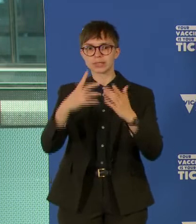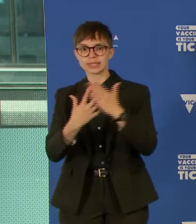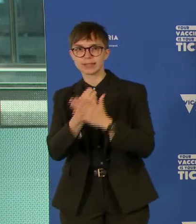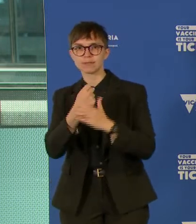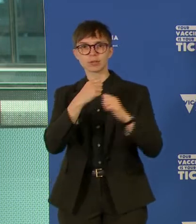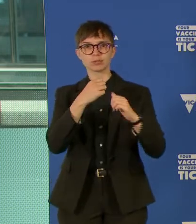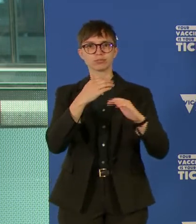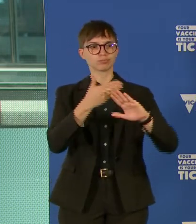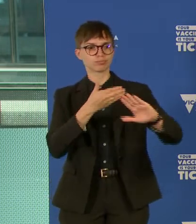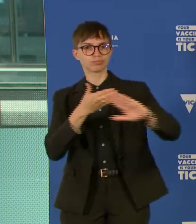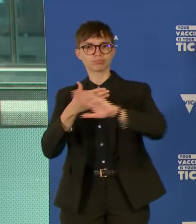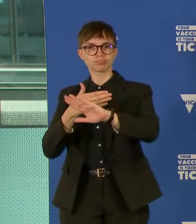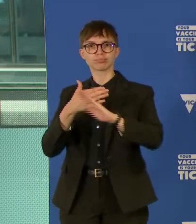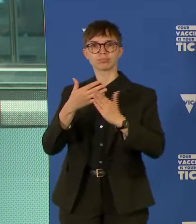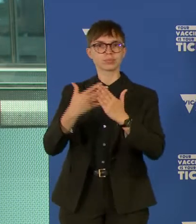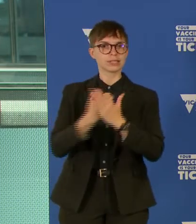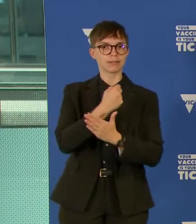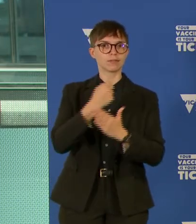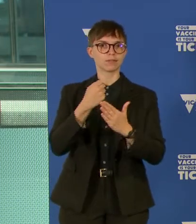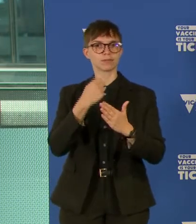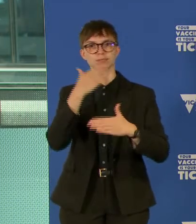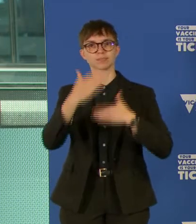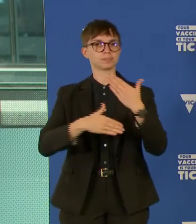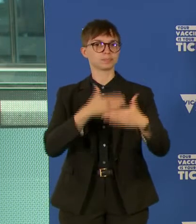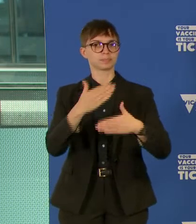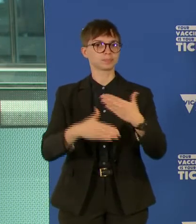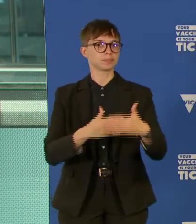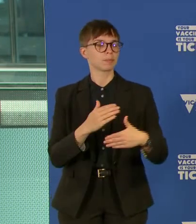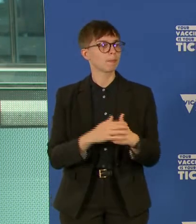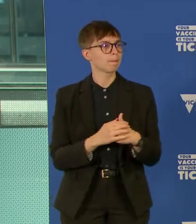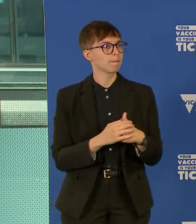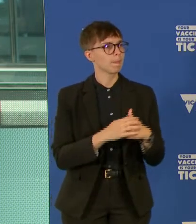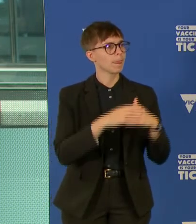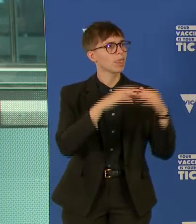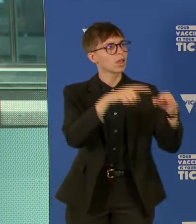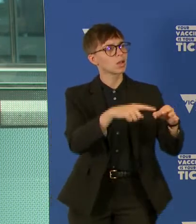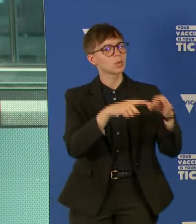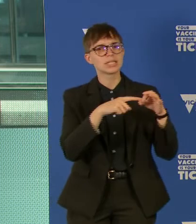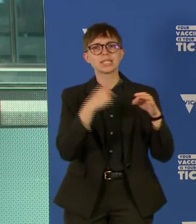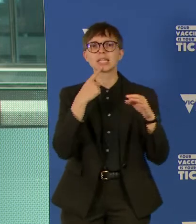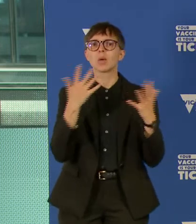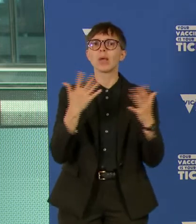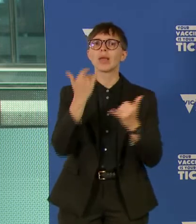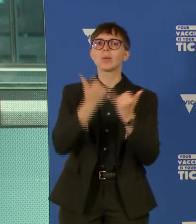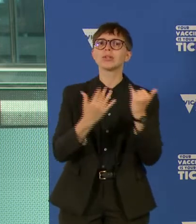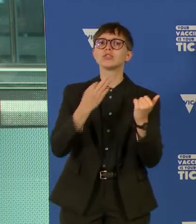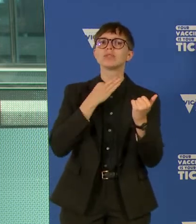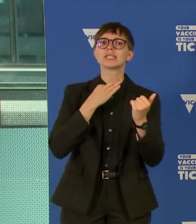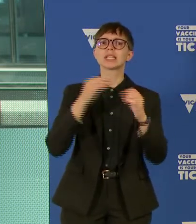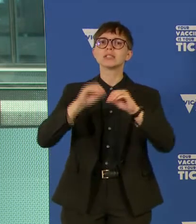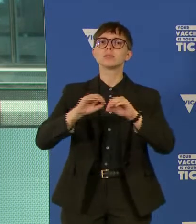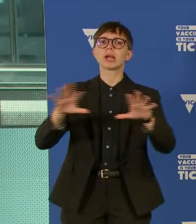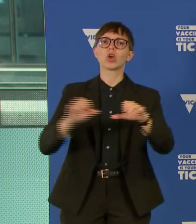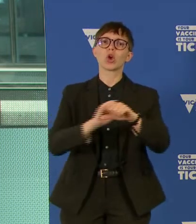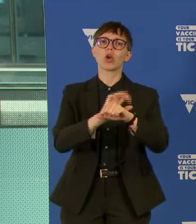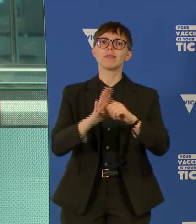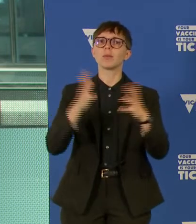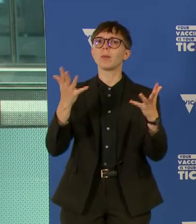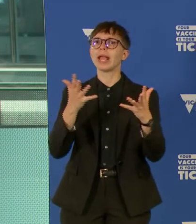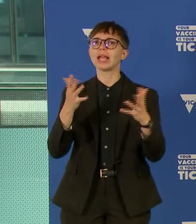place. Where is the most significant point of transmission for you at the moment then, with the statistics you're looking at? I mean, really, it's all of